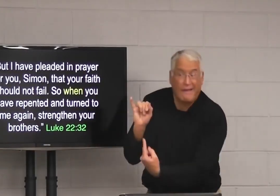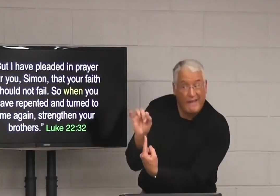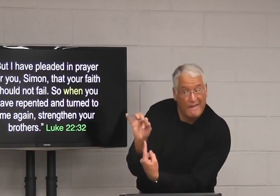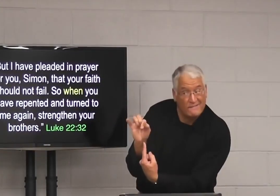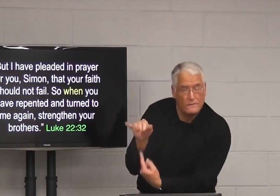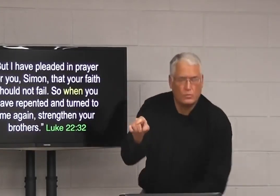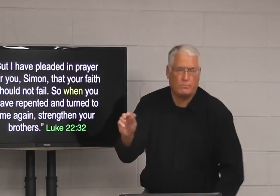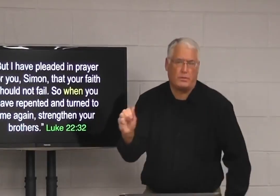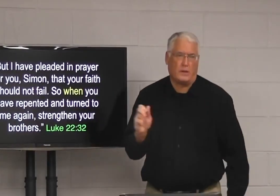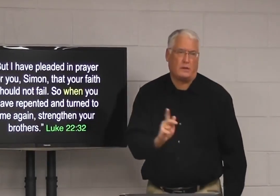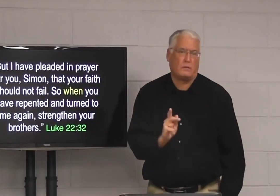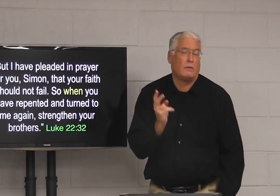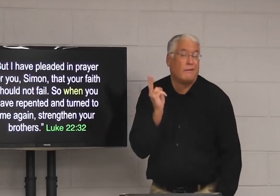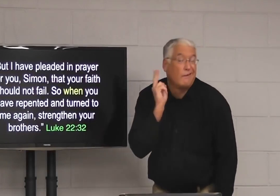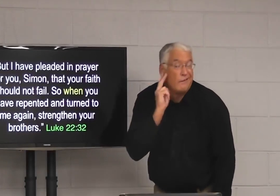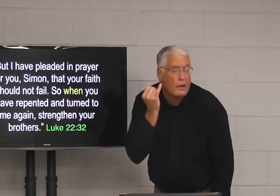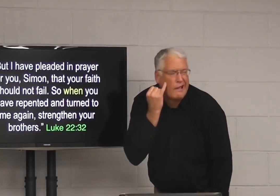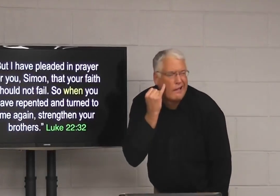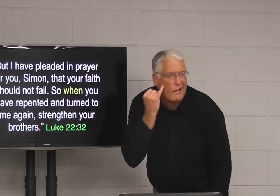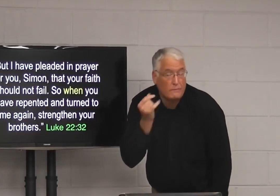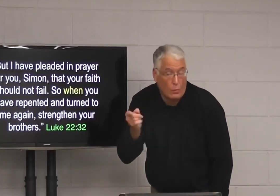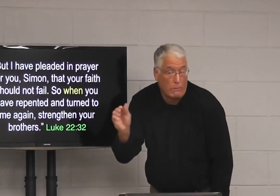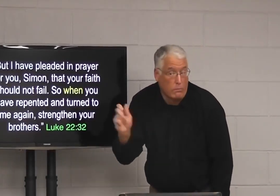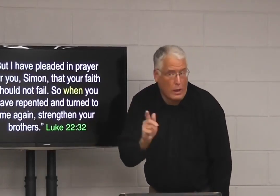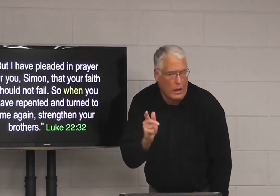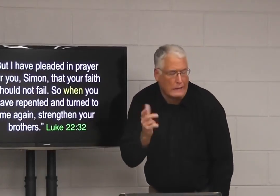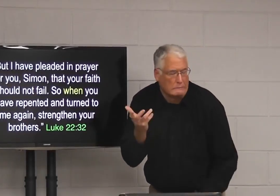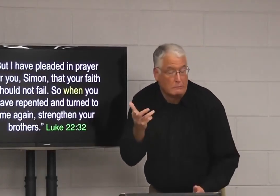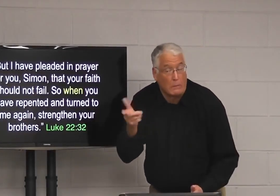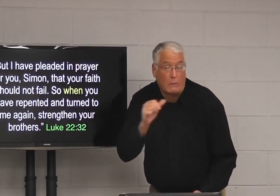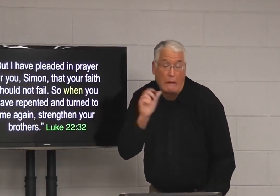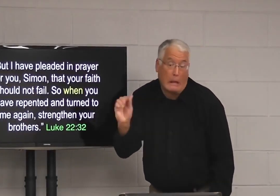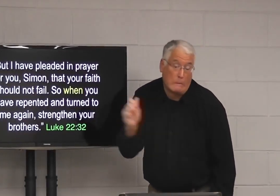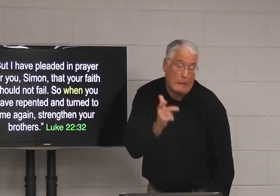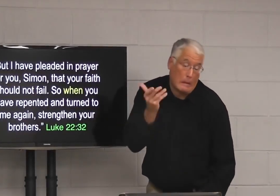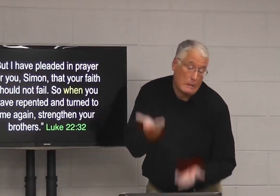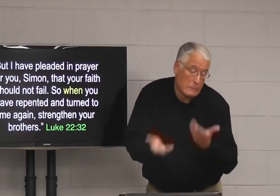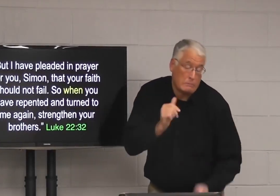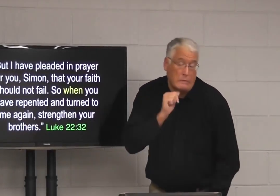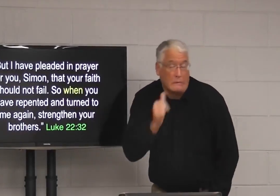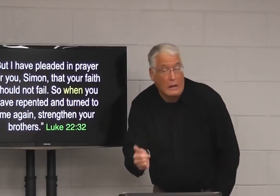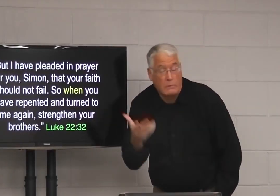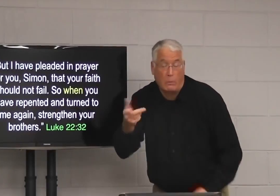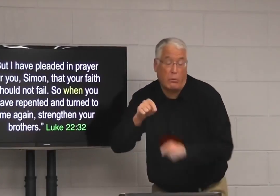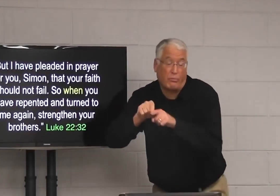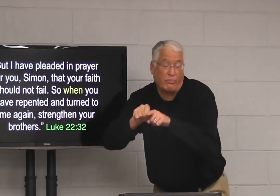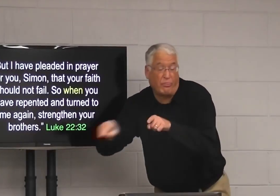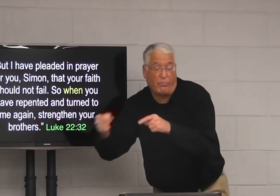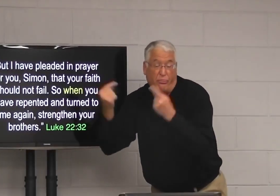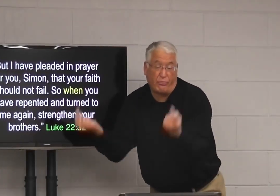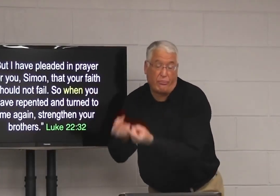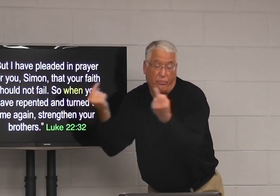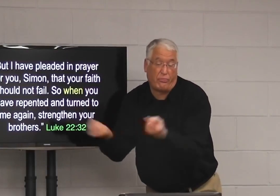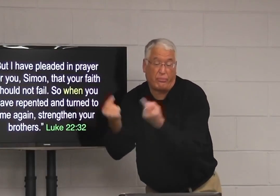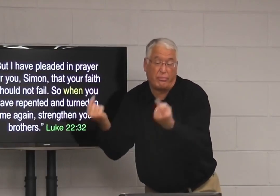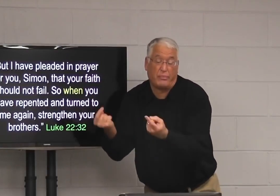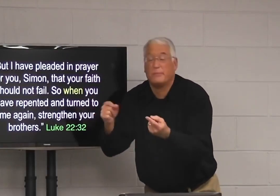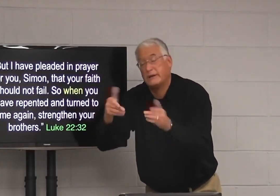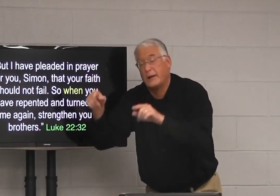didn't say if you came back. You know, just if you come back. Maybe, maybe not. Maybe you'll